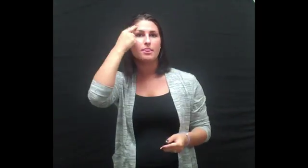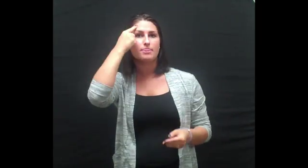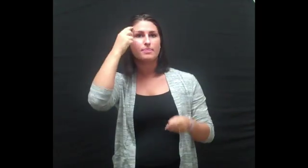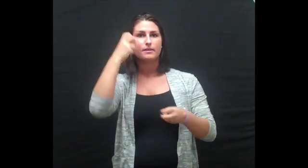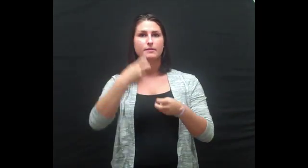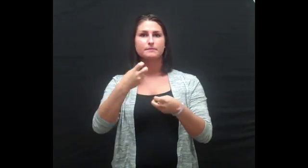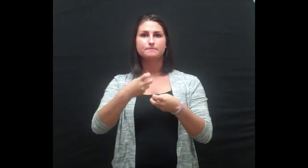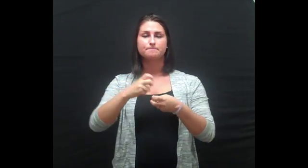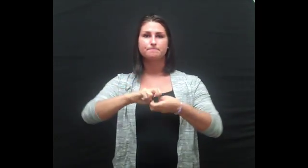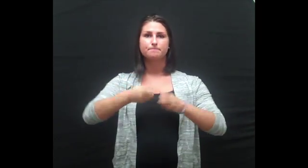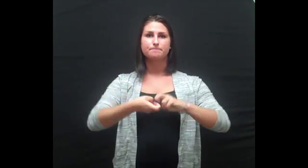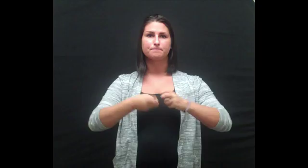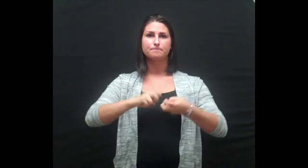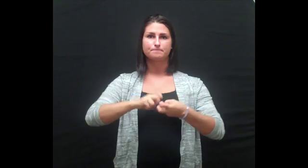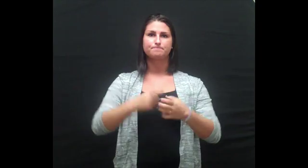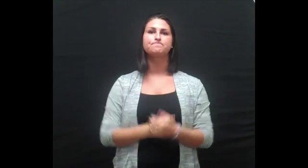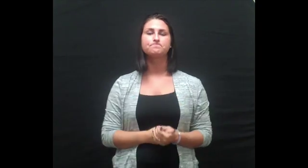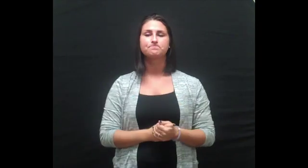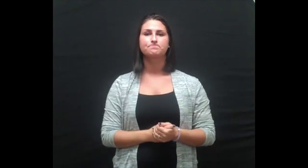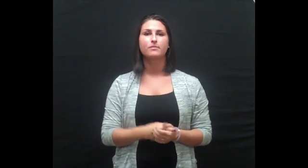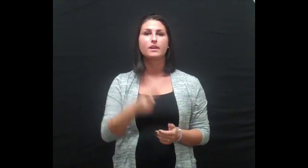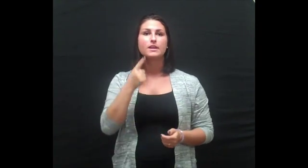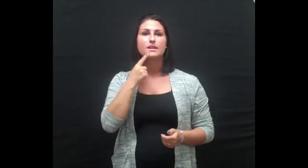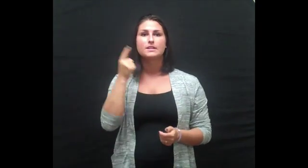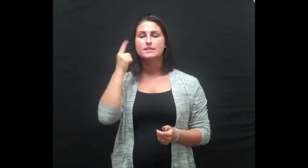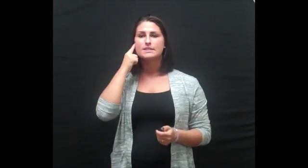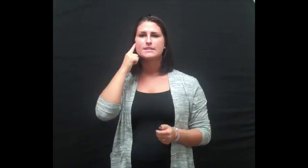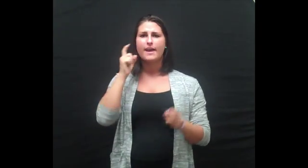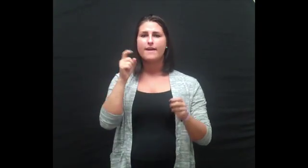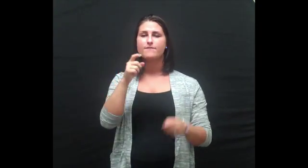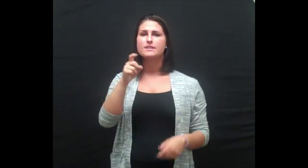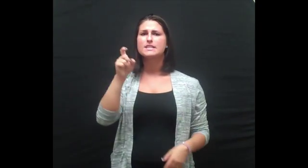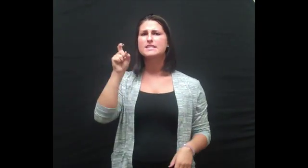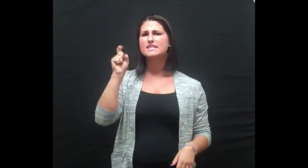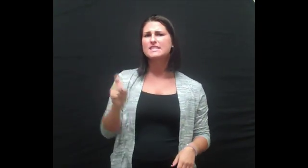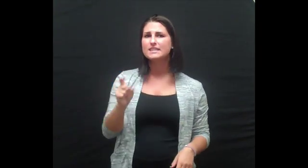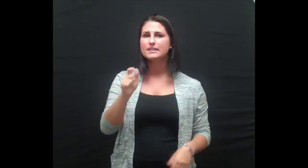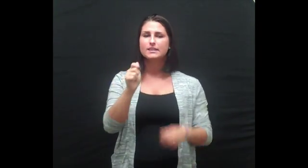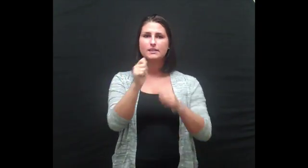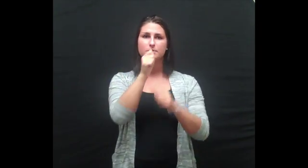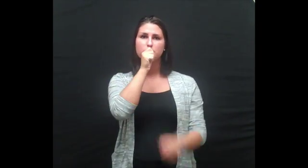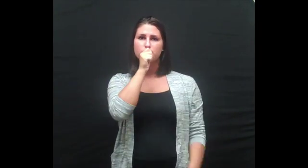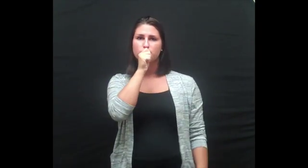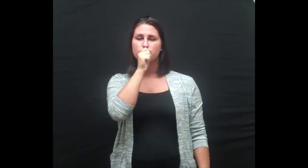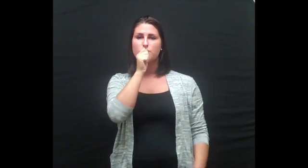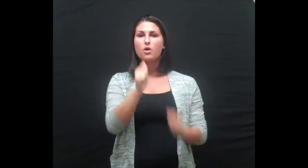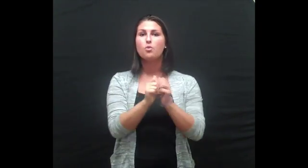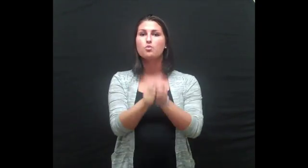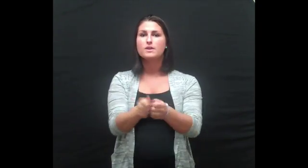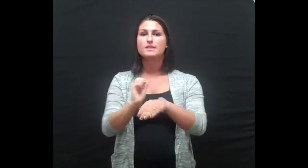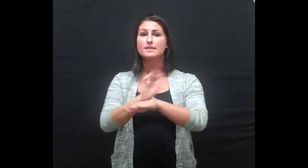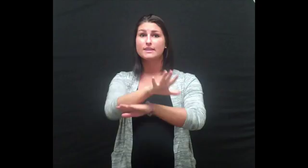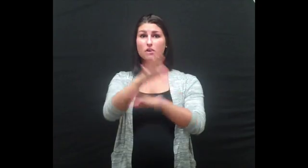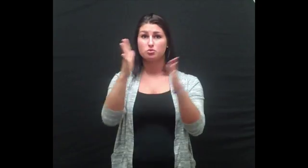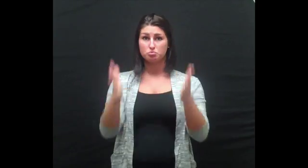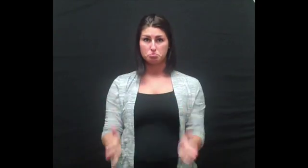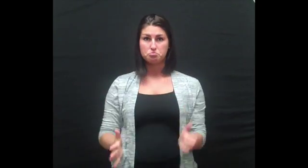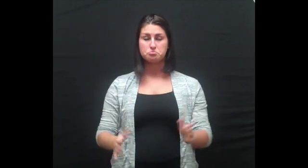I've realized as a Deaf Studies minor that culture is not just what meets the eye. Culture is something that flourishes